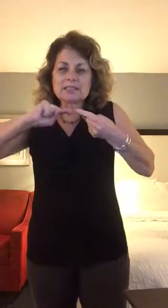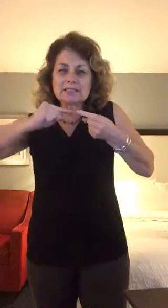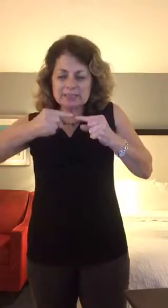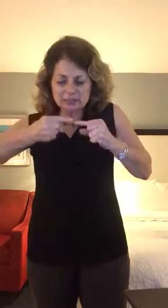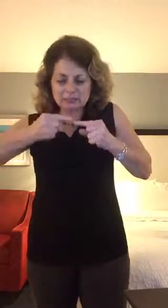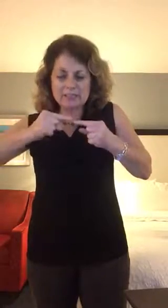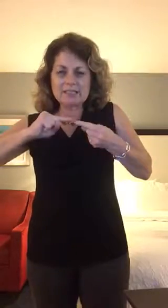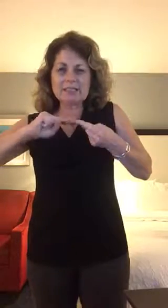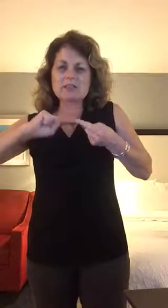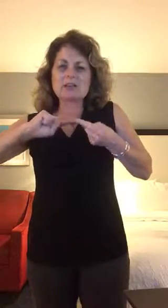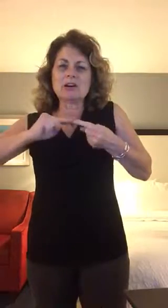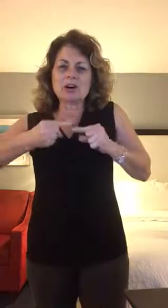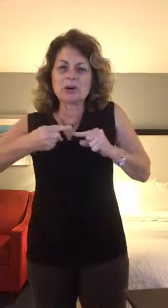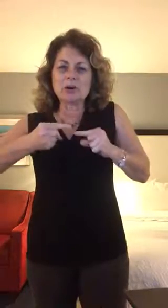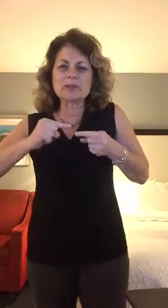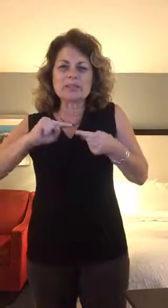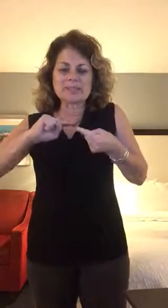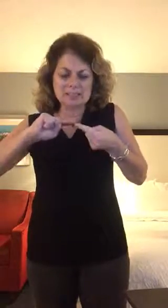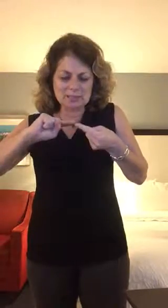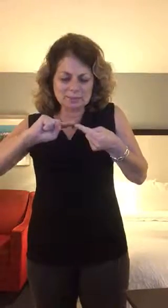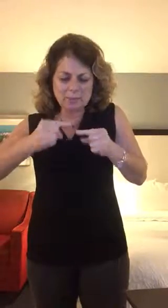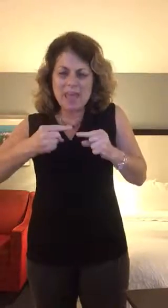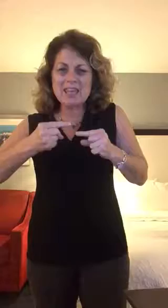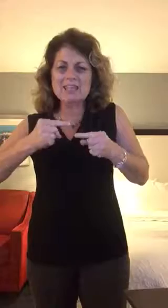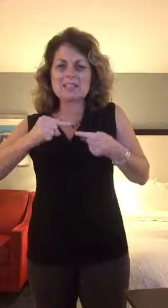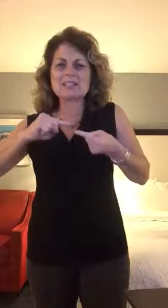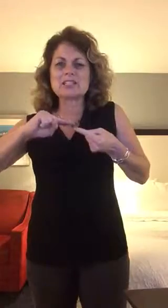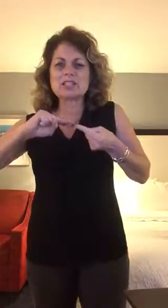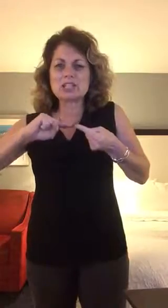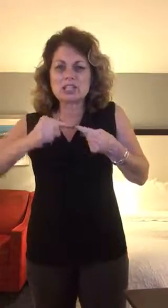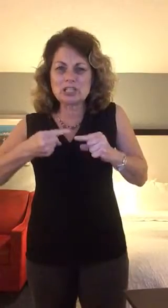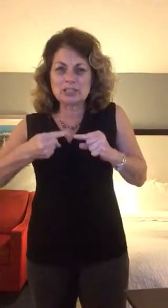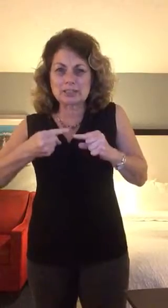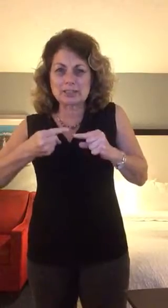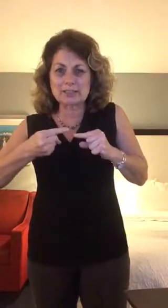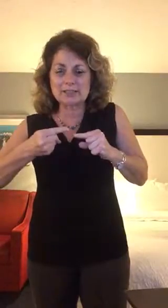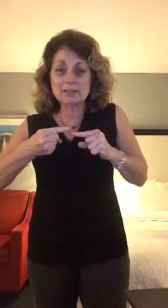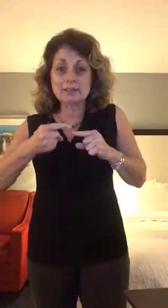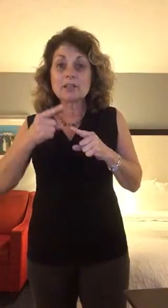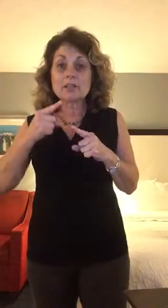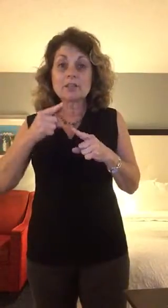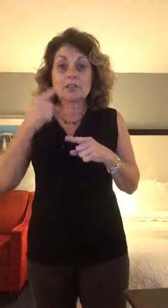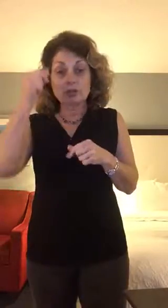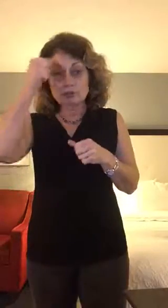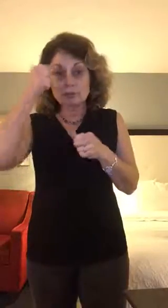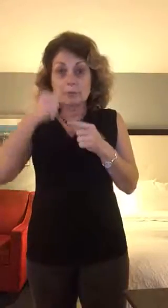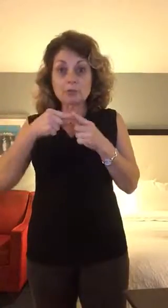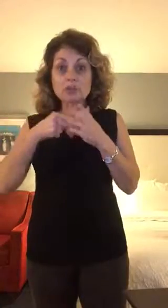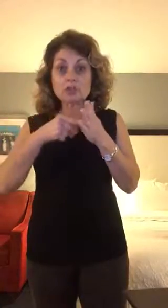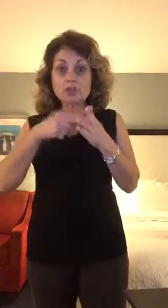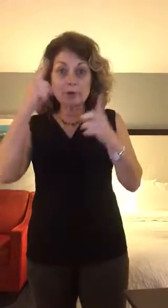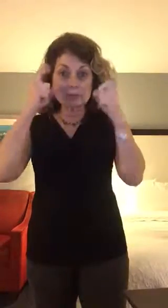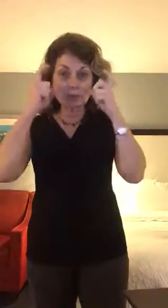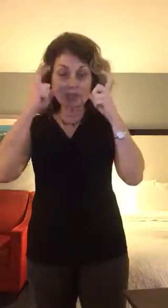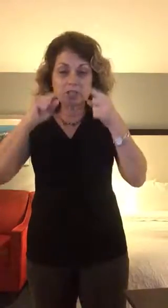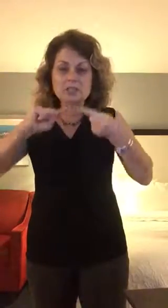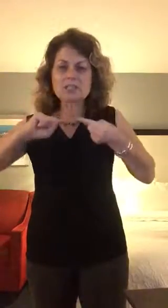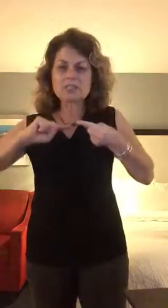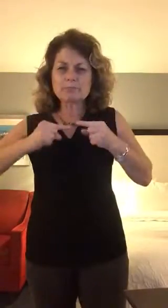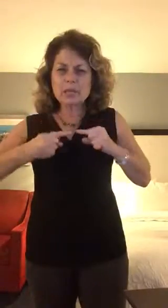like grinding. Oh, this is pain. It hurts. Remember to show expression.